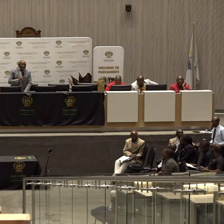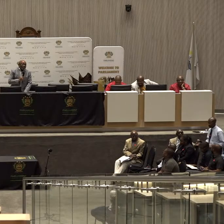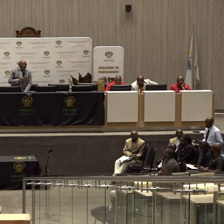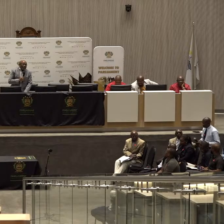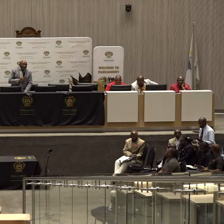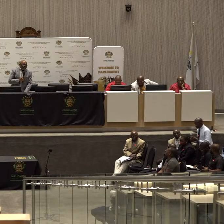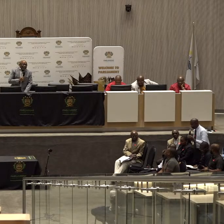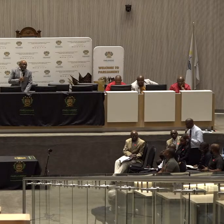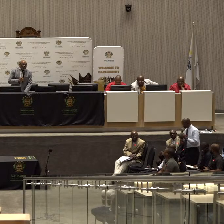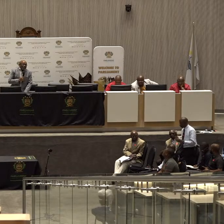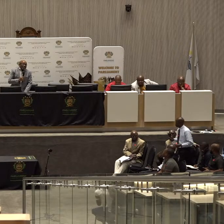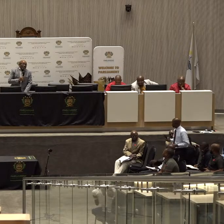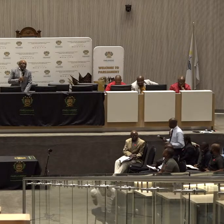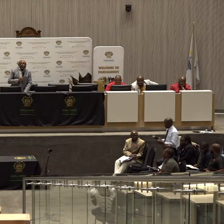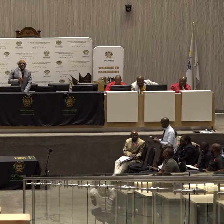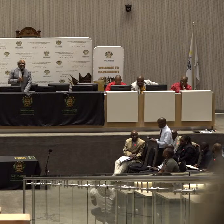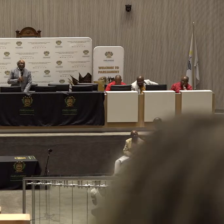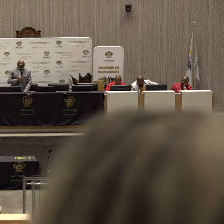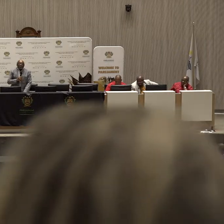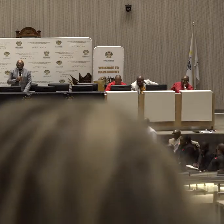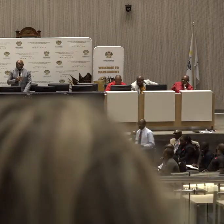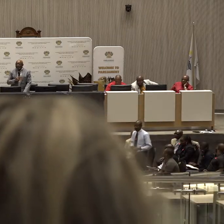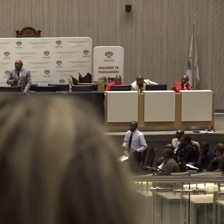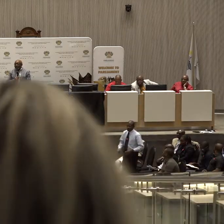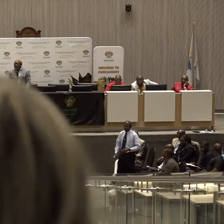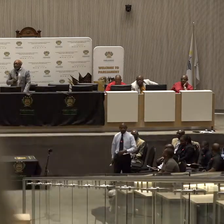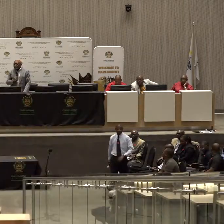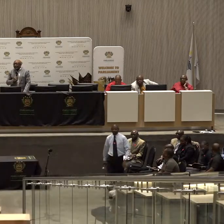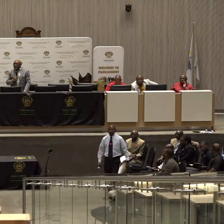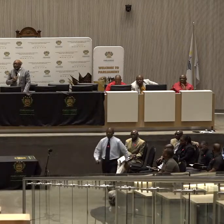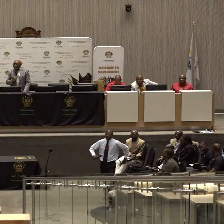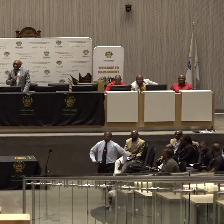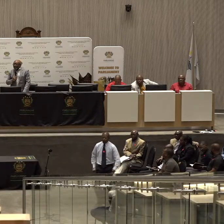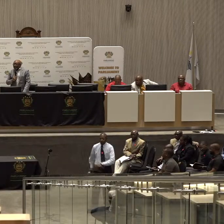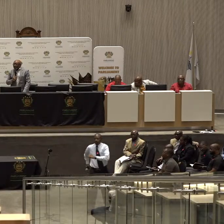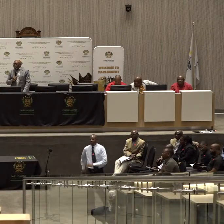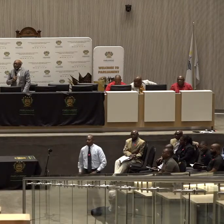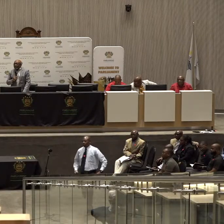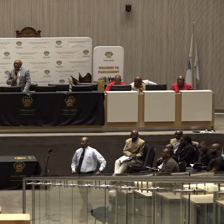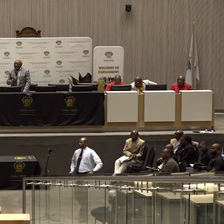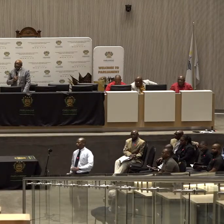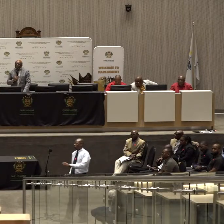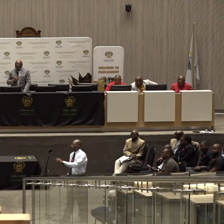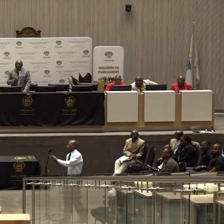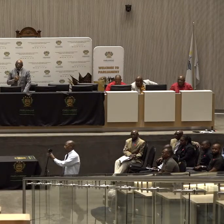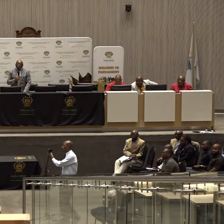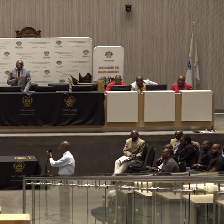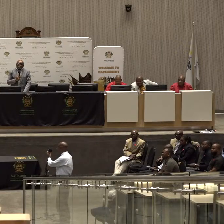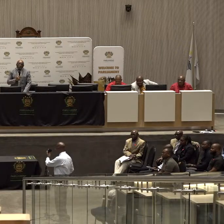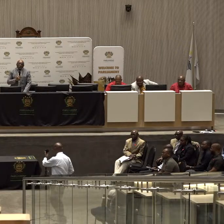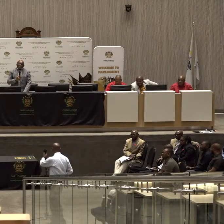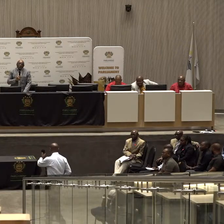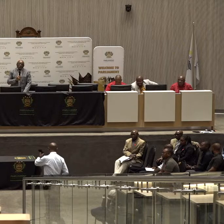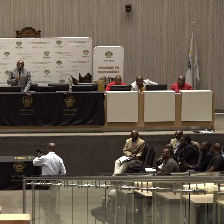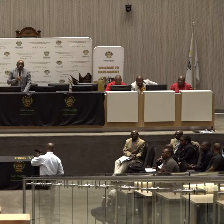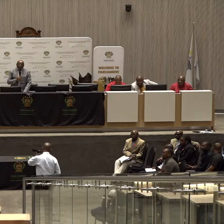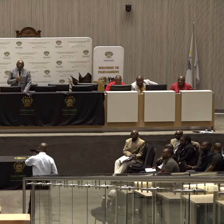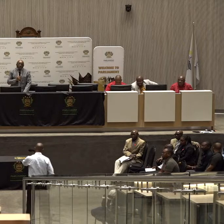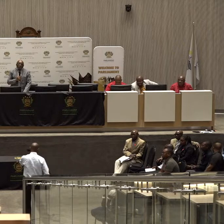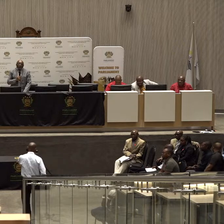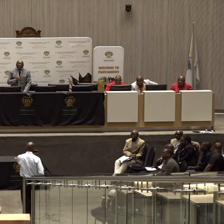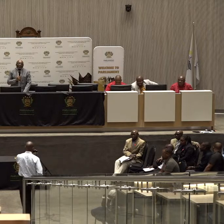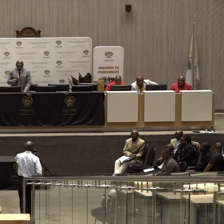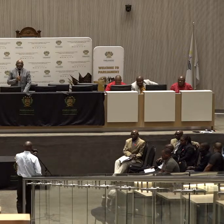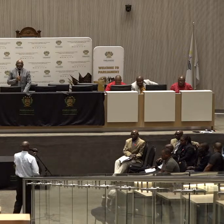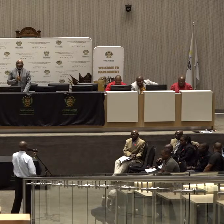everyone who has taken time to be here who has taken time to to